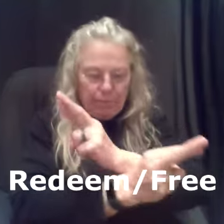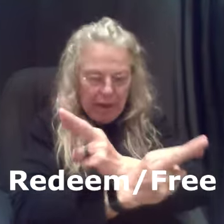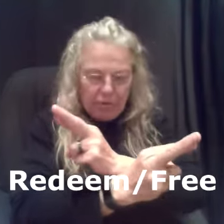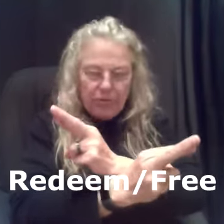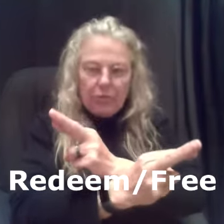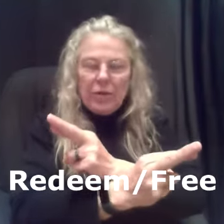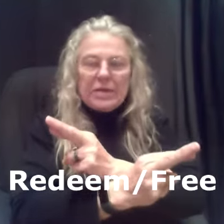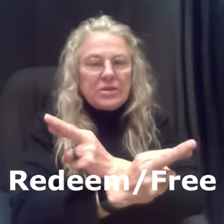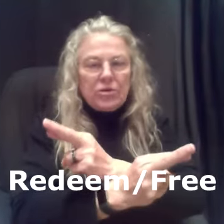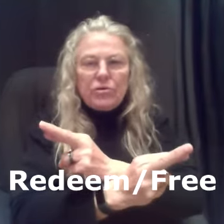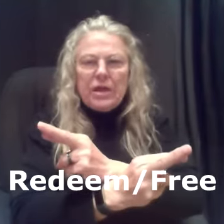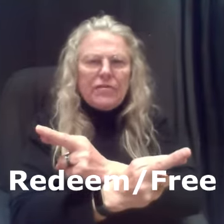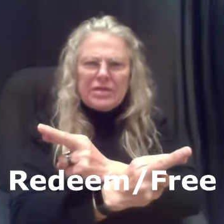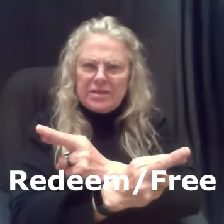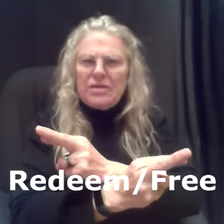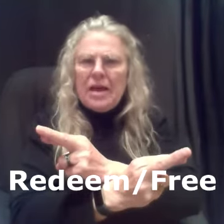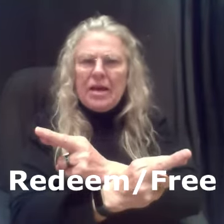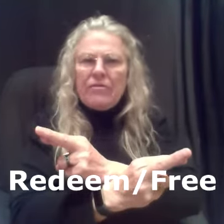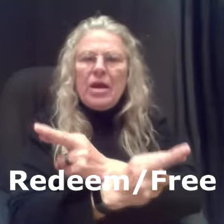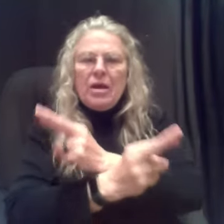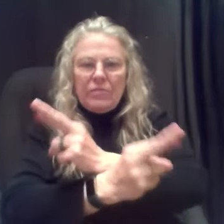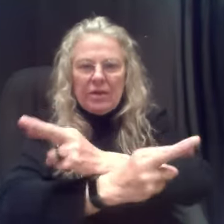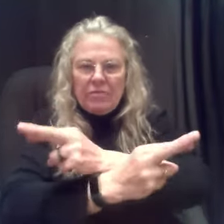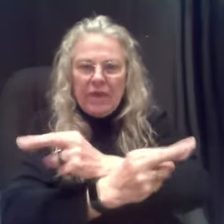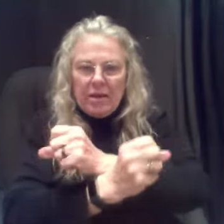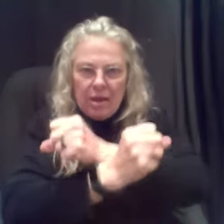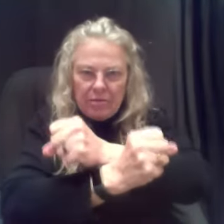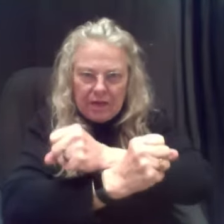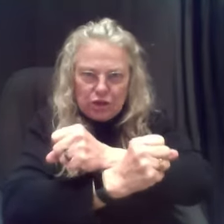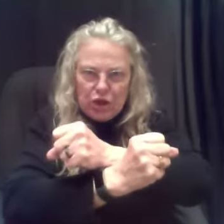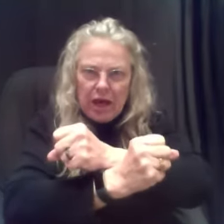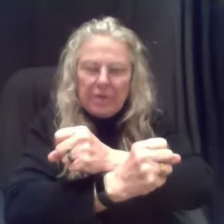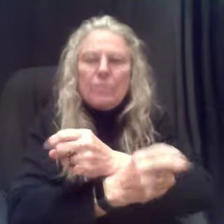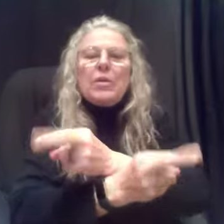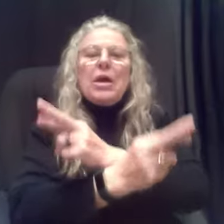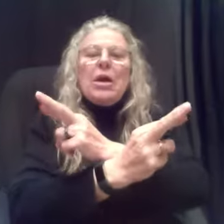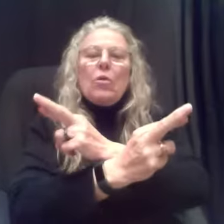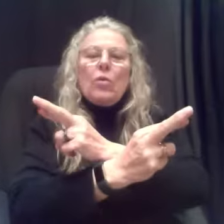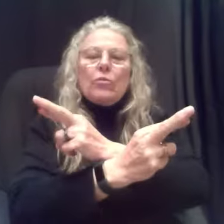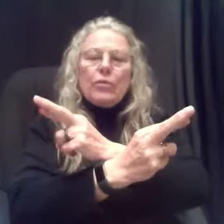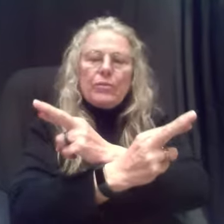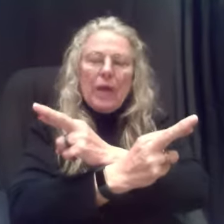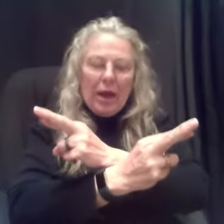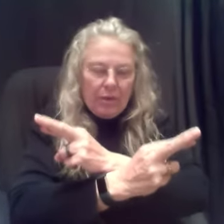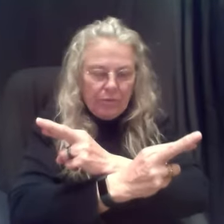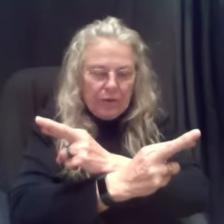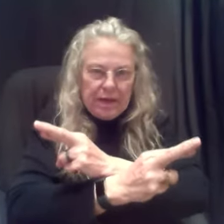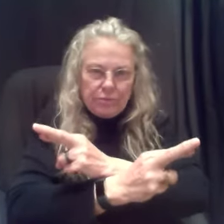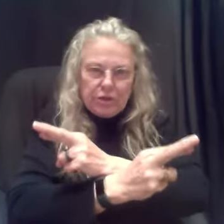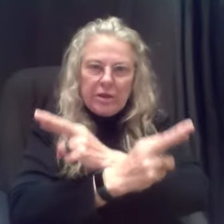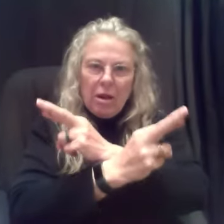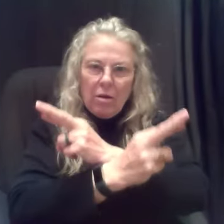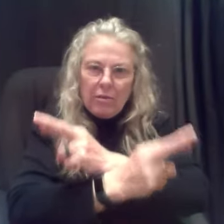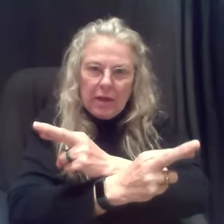at the wrist, and you think of a slave that they chained him. Well, redemption with